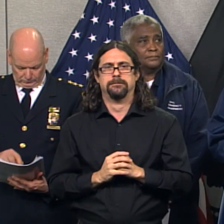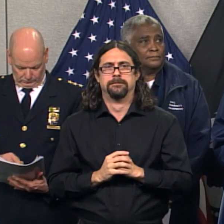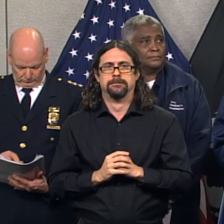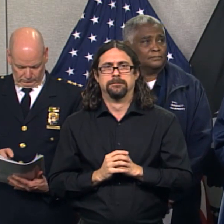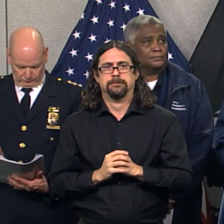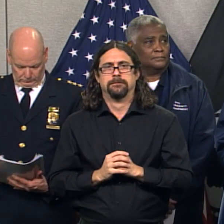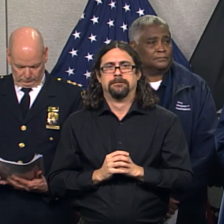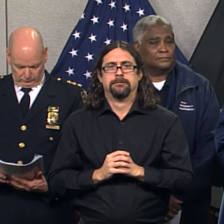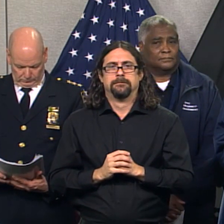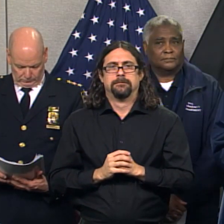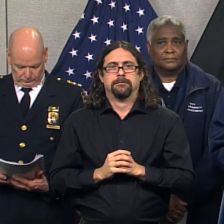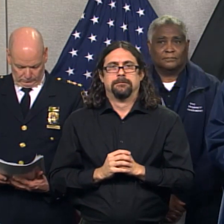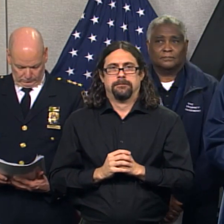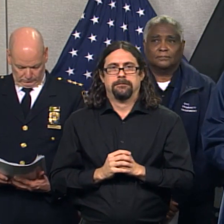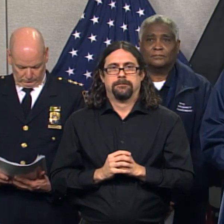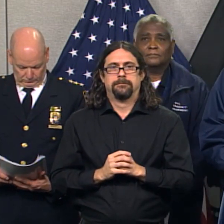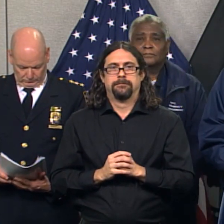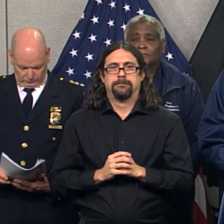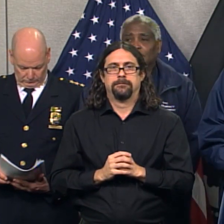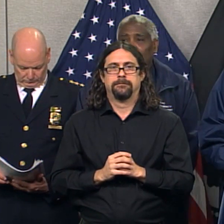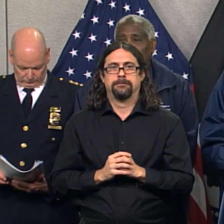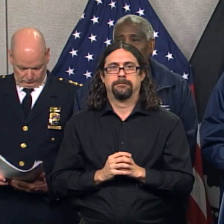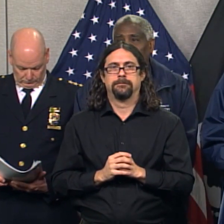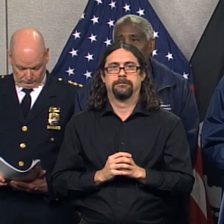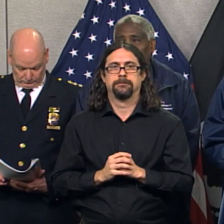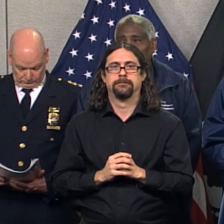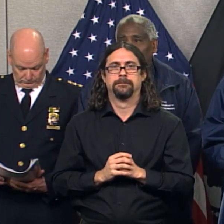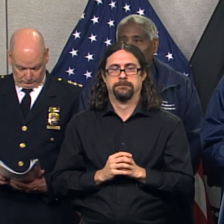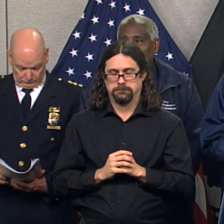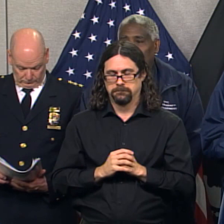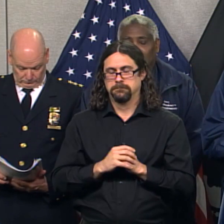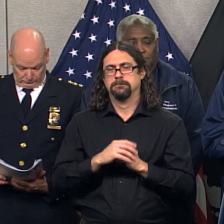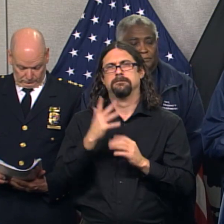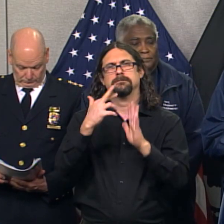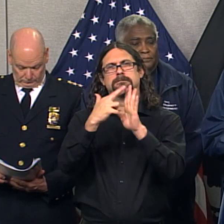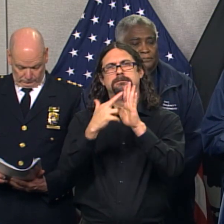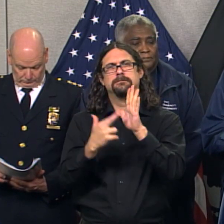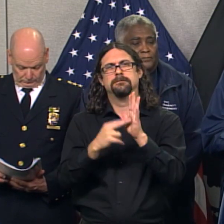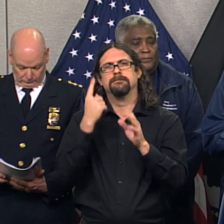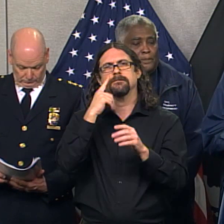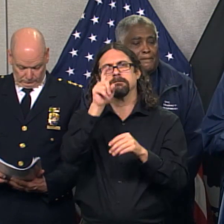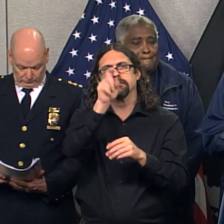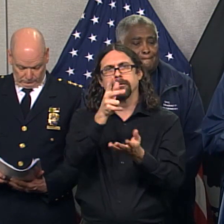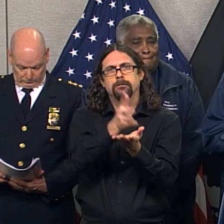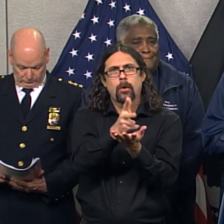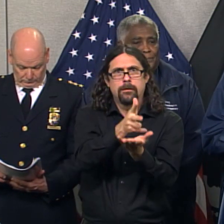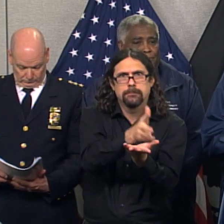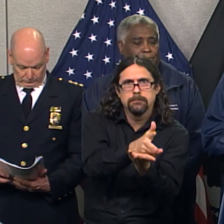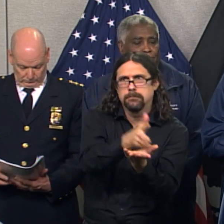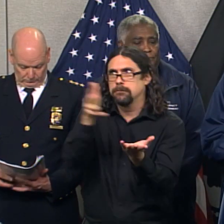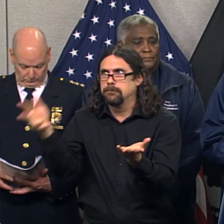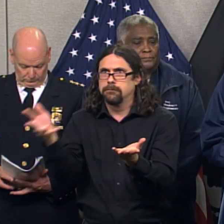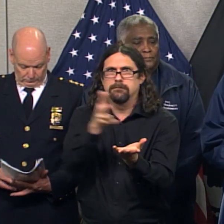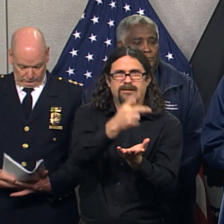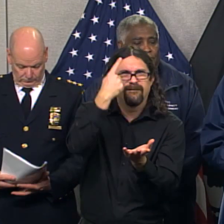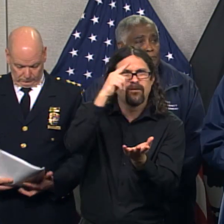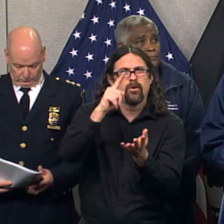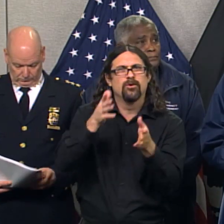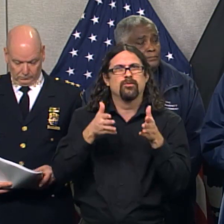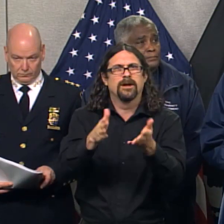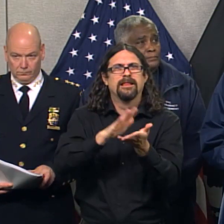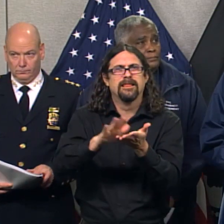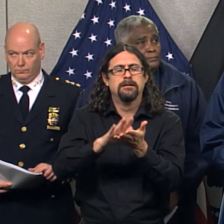have to worry about moving your car. It's another good reason why you can leave it be. You're not going to have a problem with alternate side. Now, just a couple of